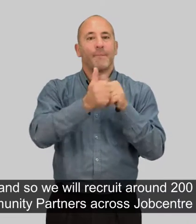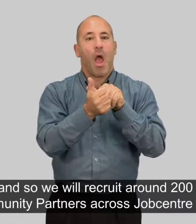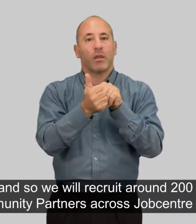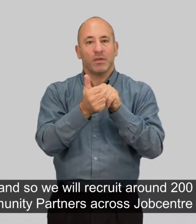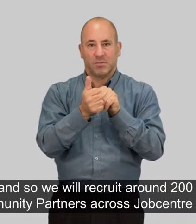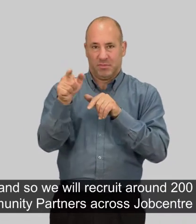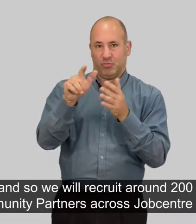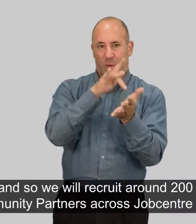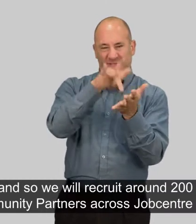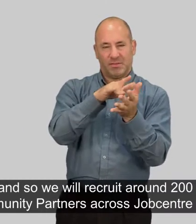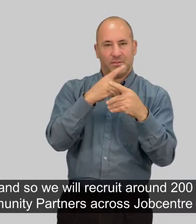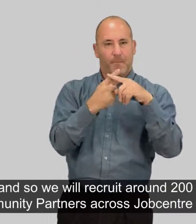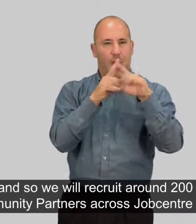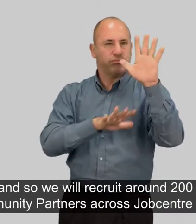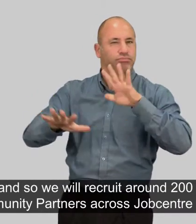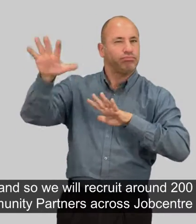community partners across Job Centre Plus.